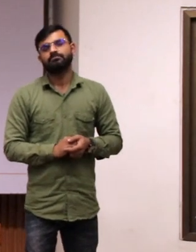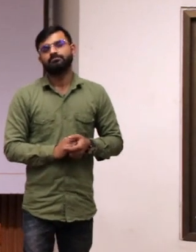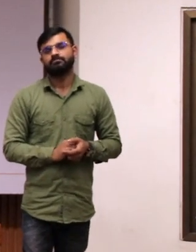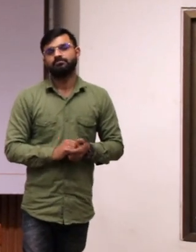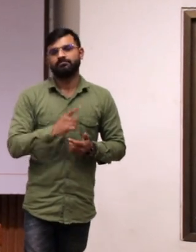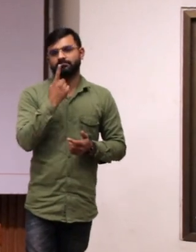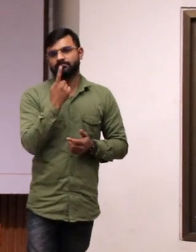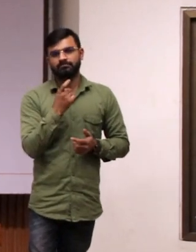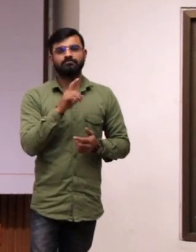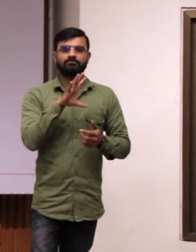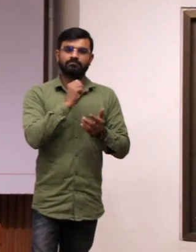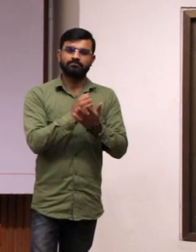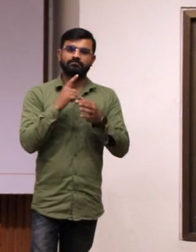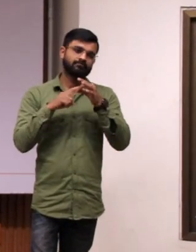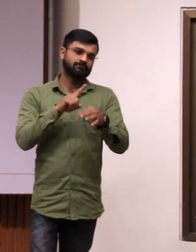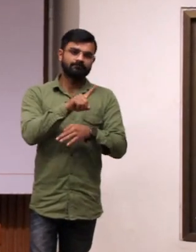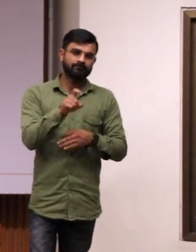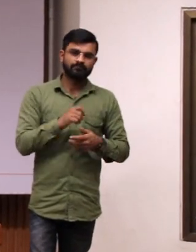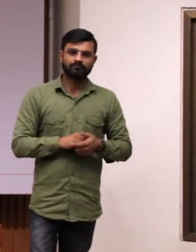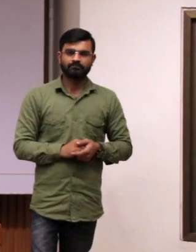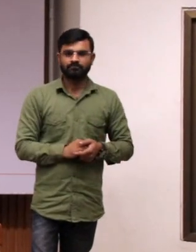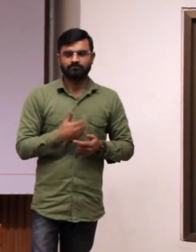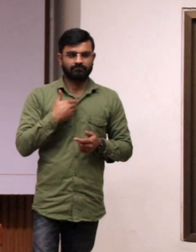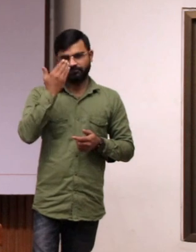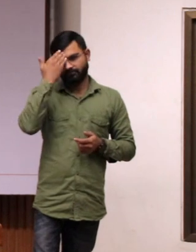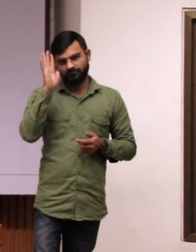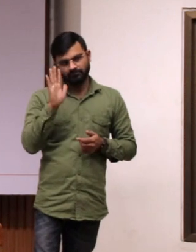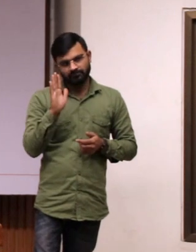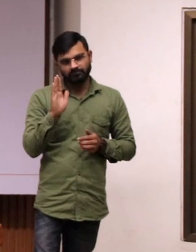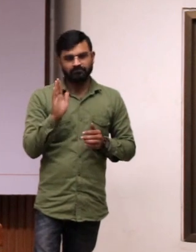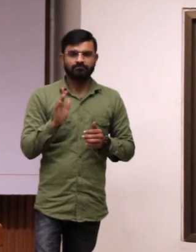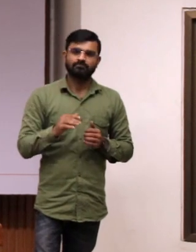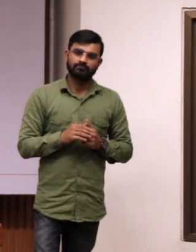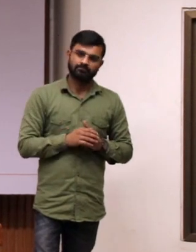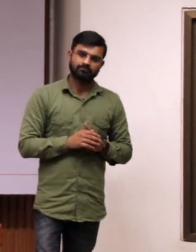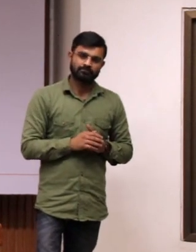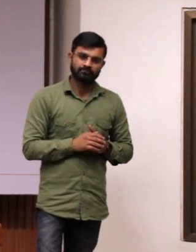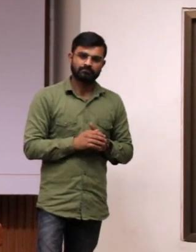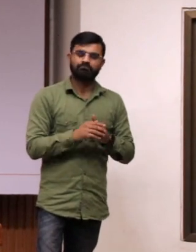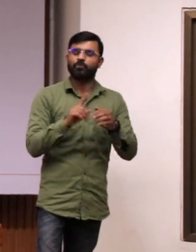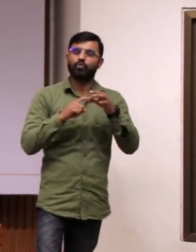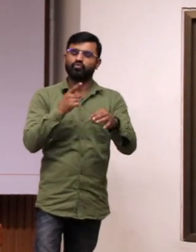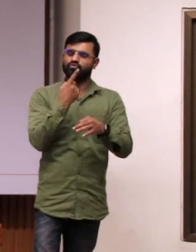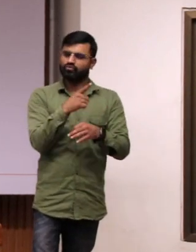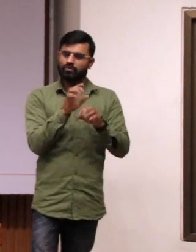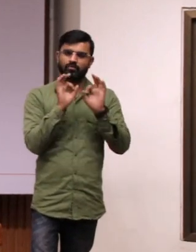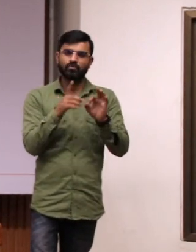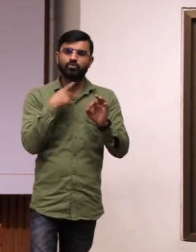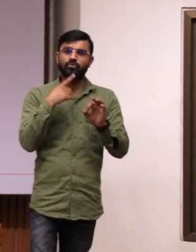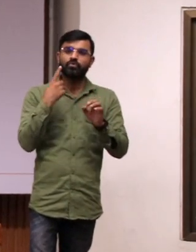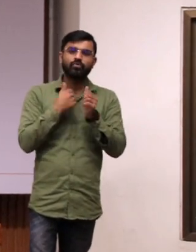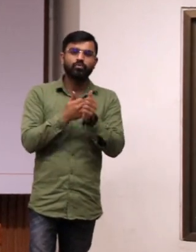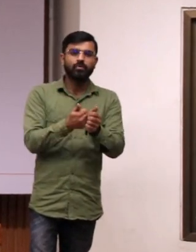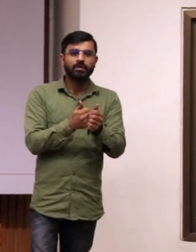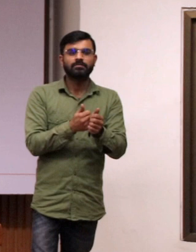I think, comment or question, I mean, I don't know whether it's a valid question, but whom are we